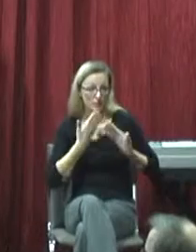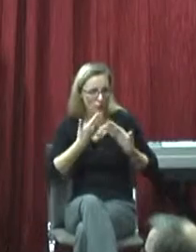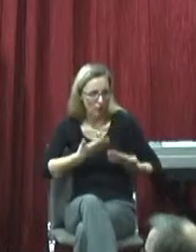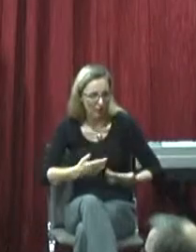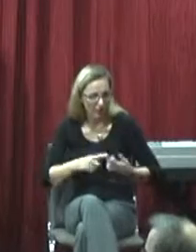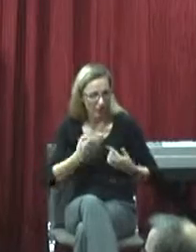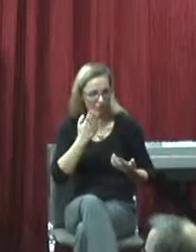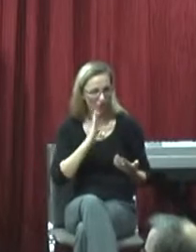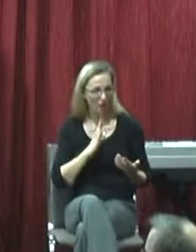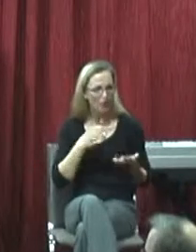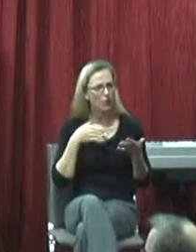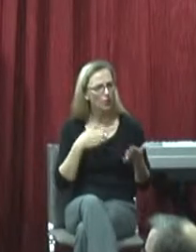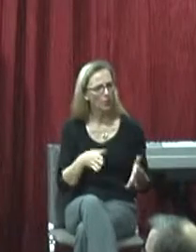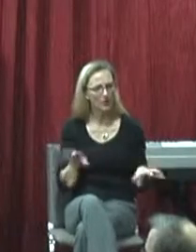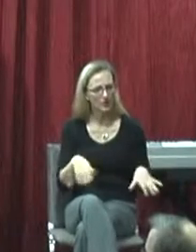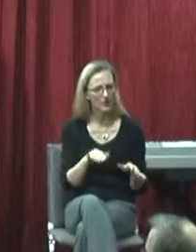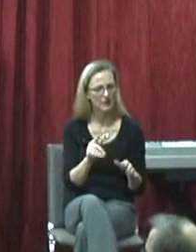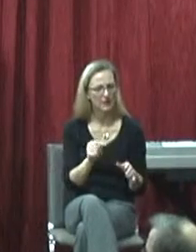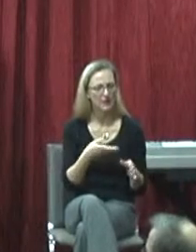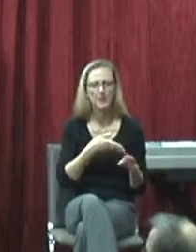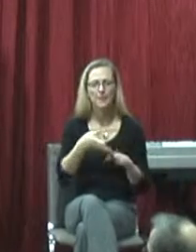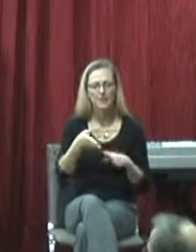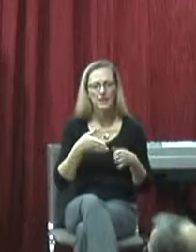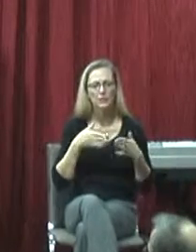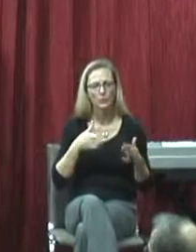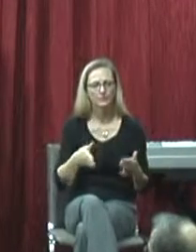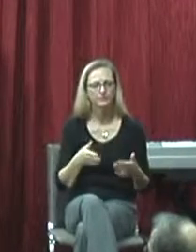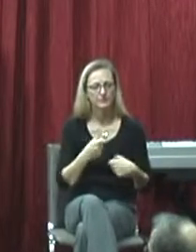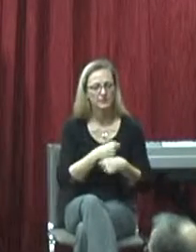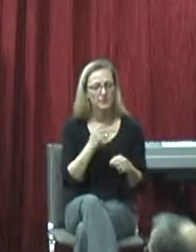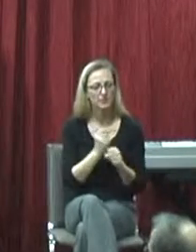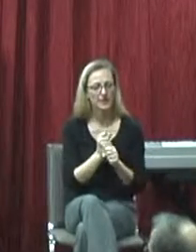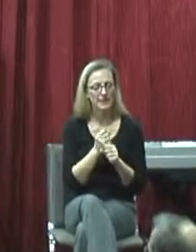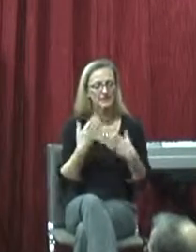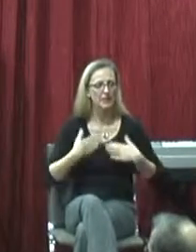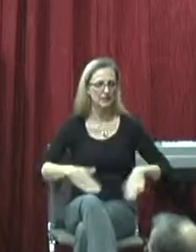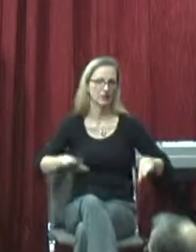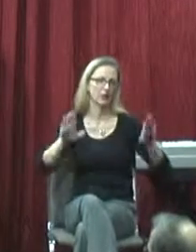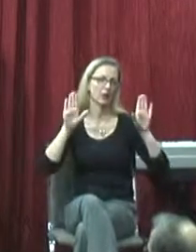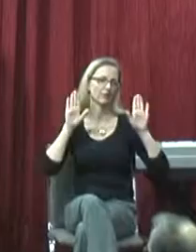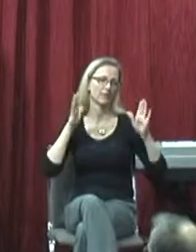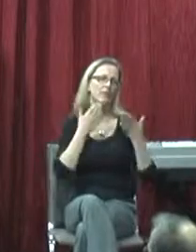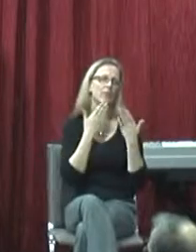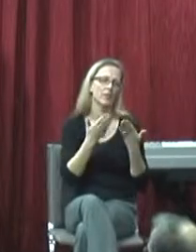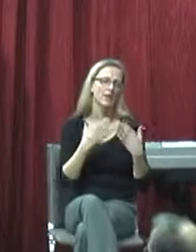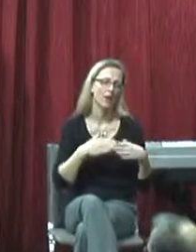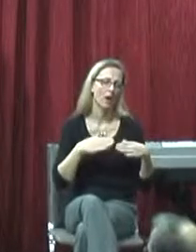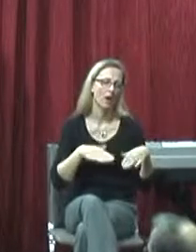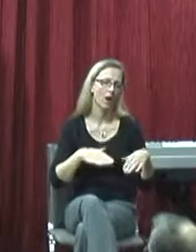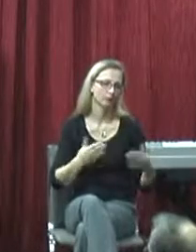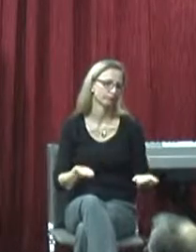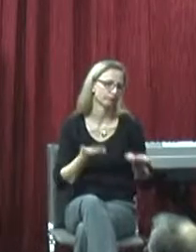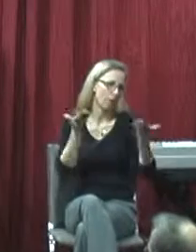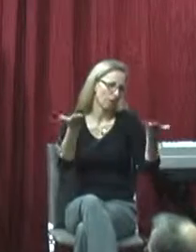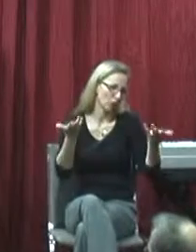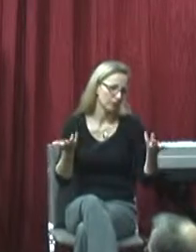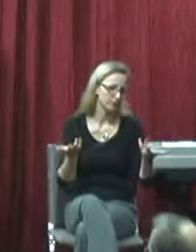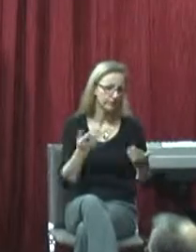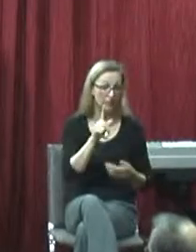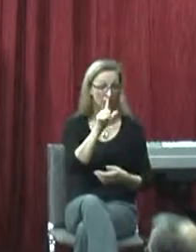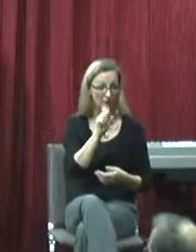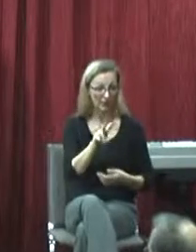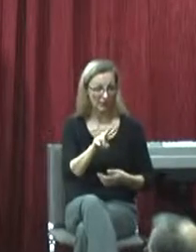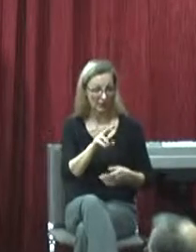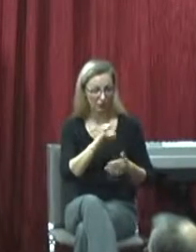God, the way that they did it, the main way that they did it, was by making a sacrifice, a thank offering. And in Leviticus chapter